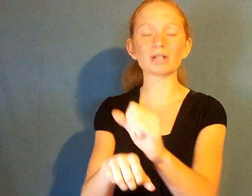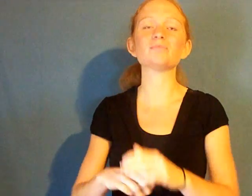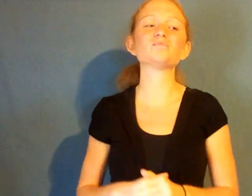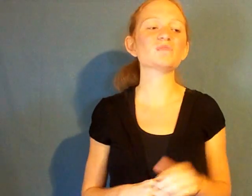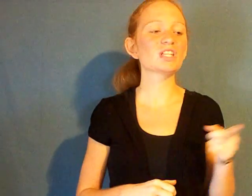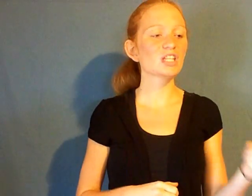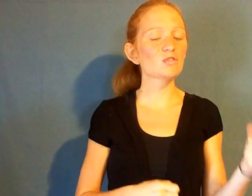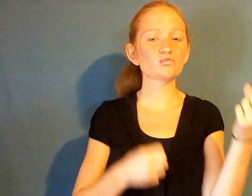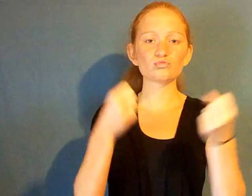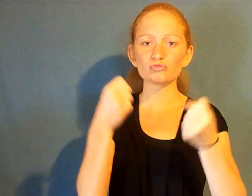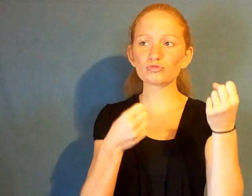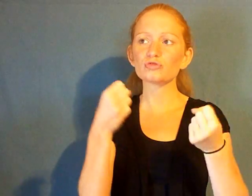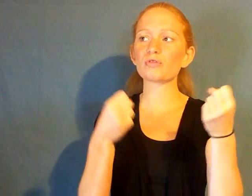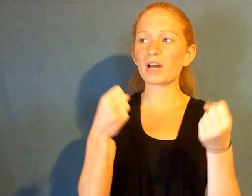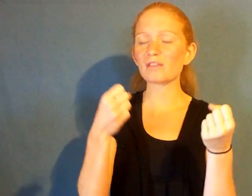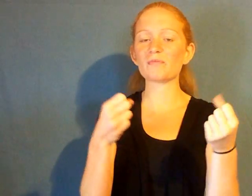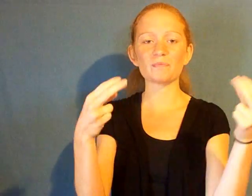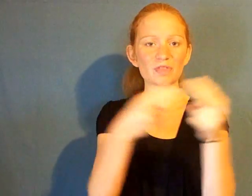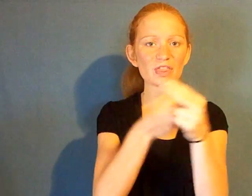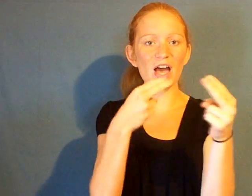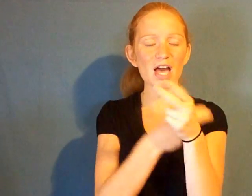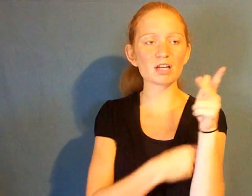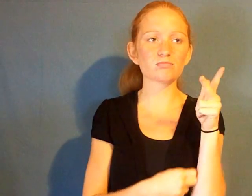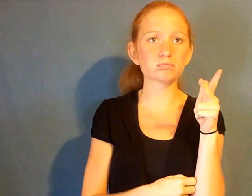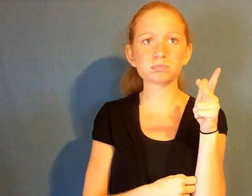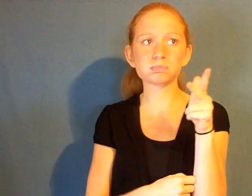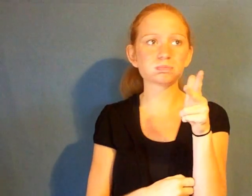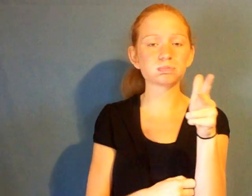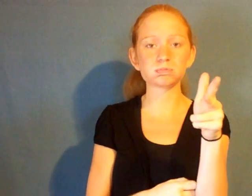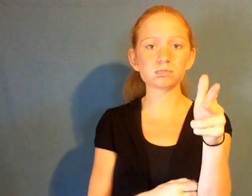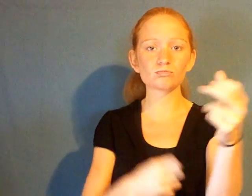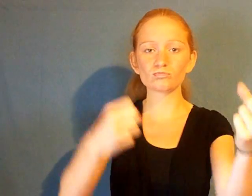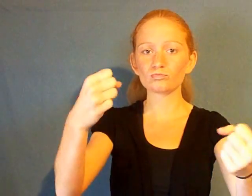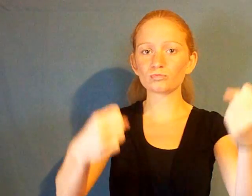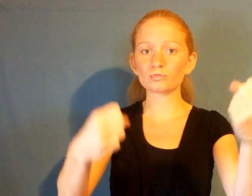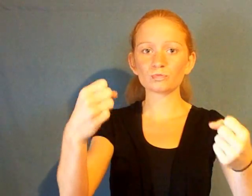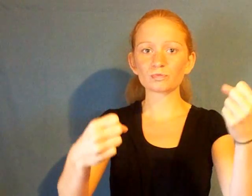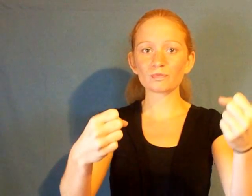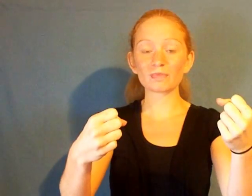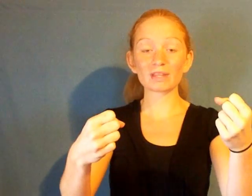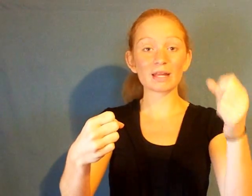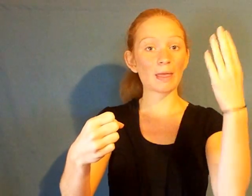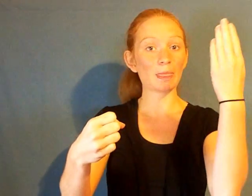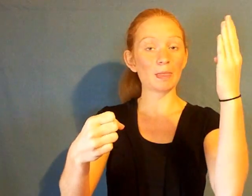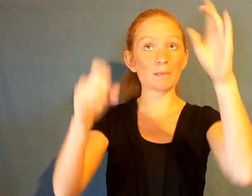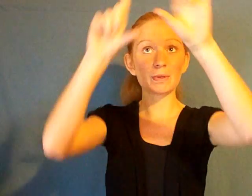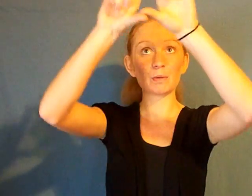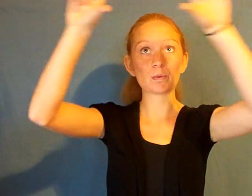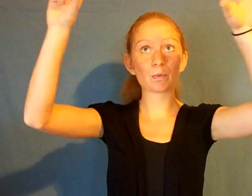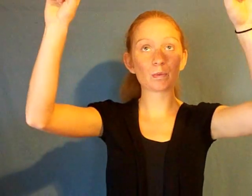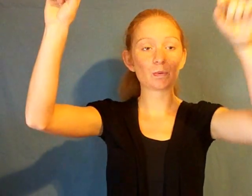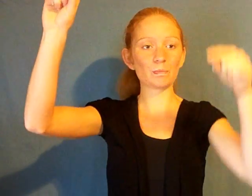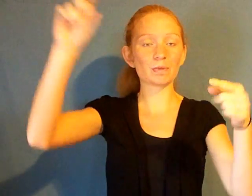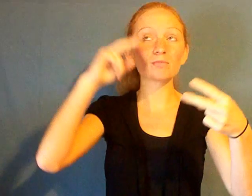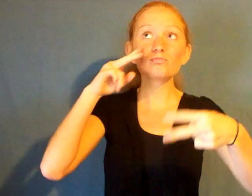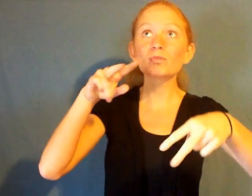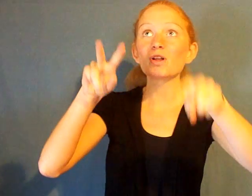the highway going to work, and all of a sudden he looked up in the mirror and he saw this car. And he